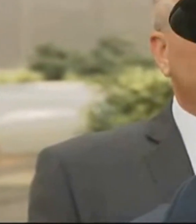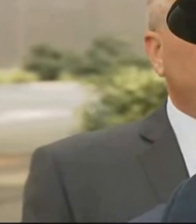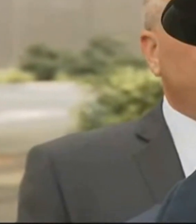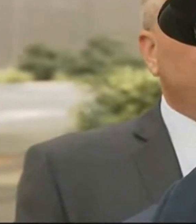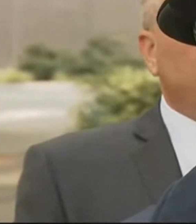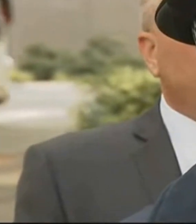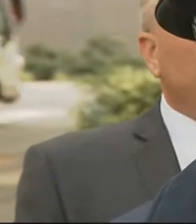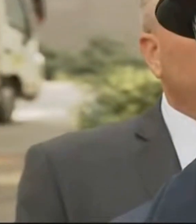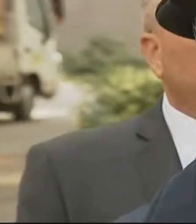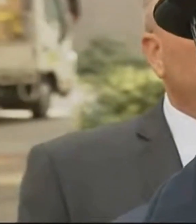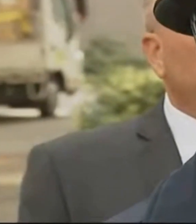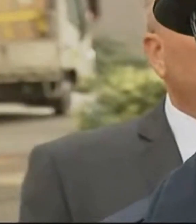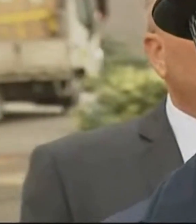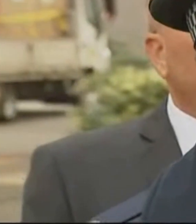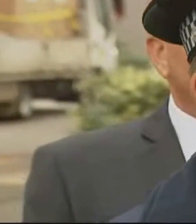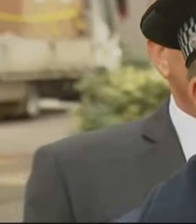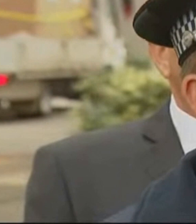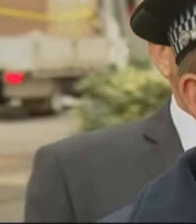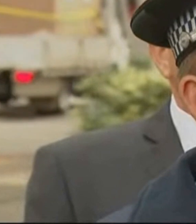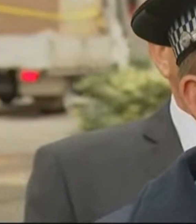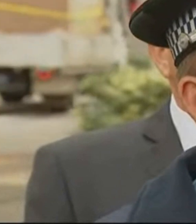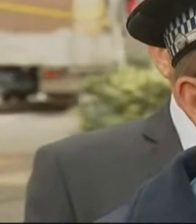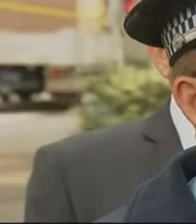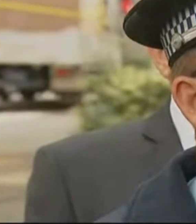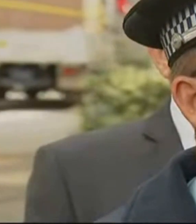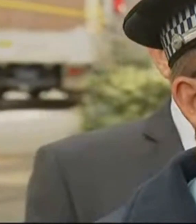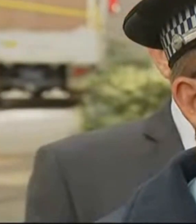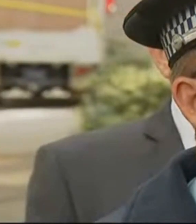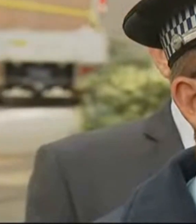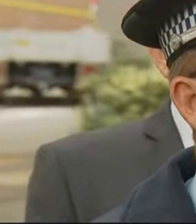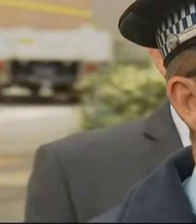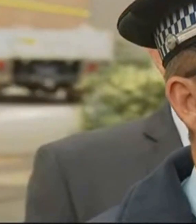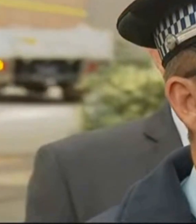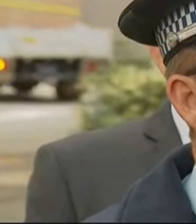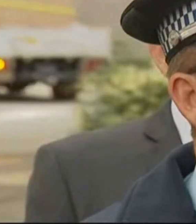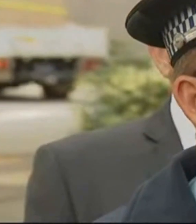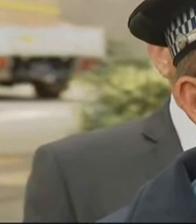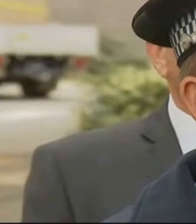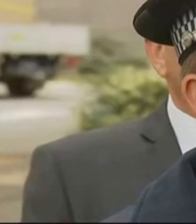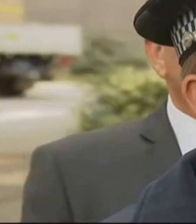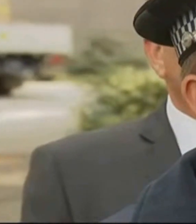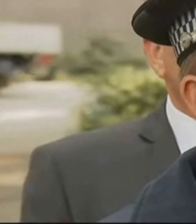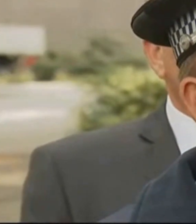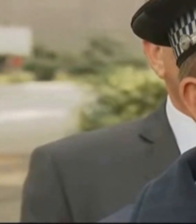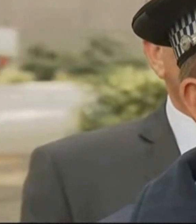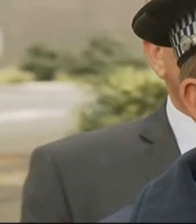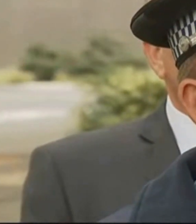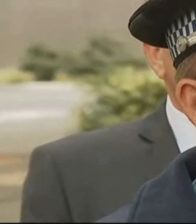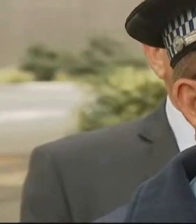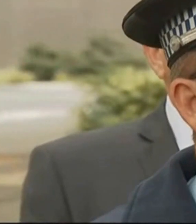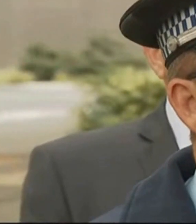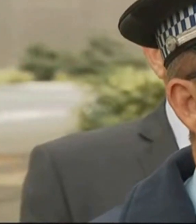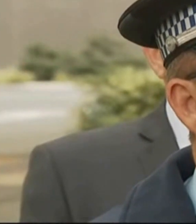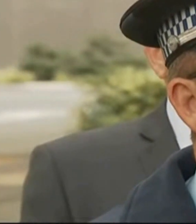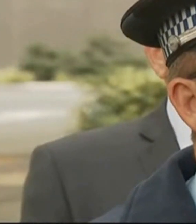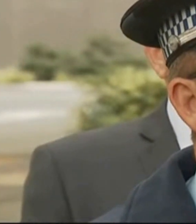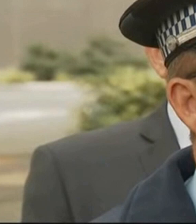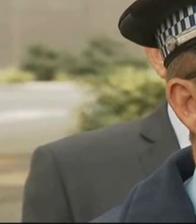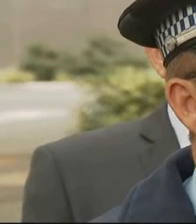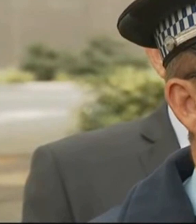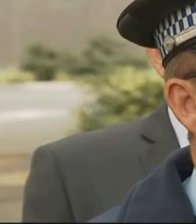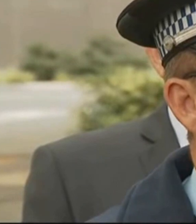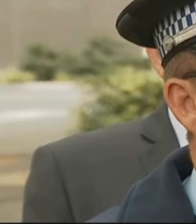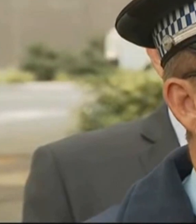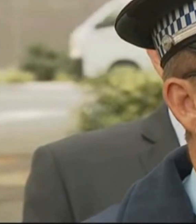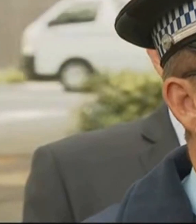Jindabyne? I'm sorry? How ready are police to potentially ring fence Casula or the southwestern suburbs if that's